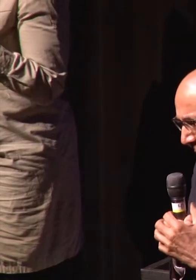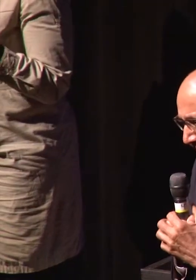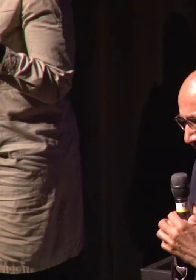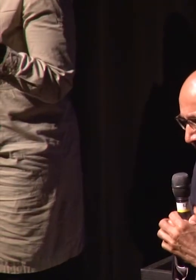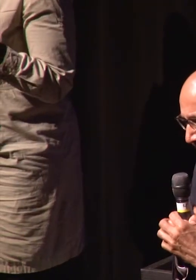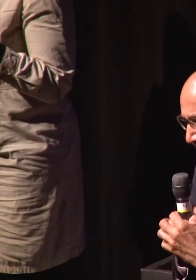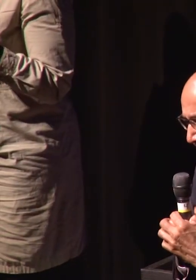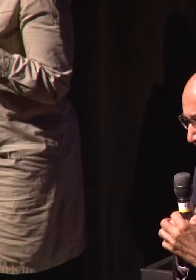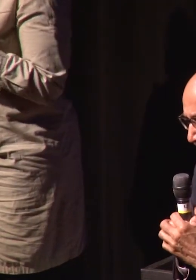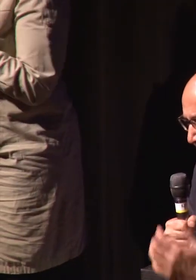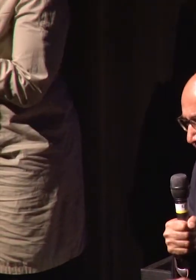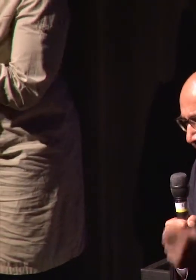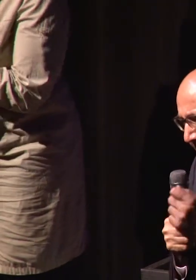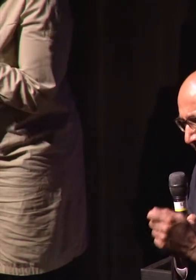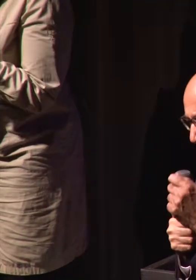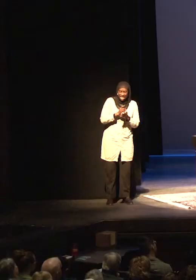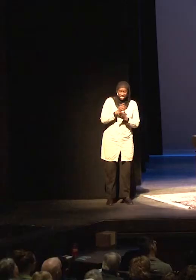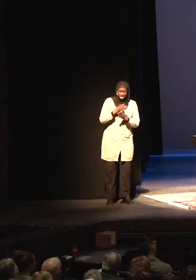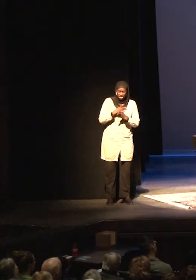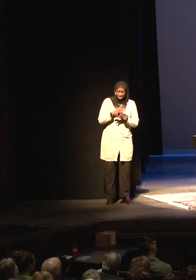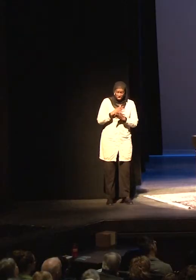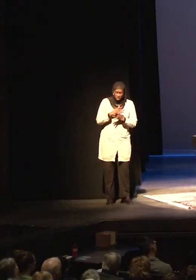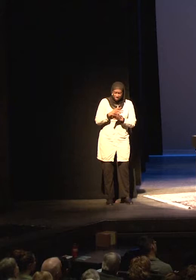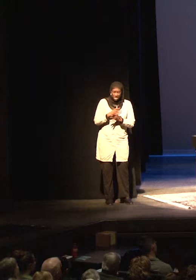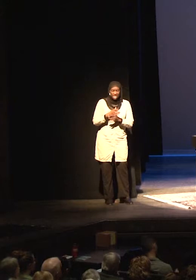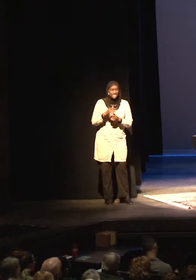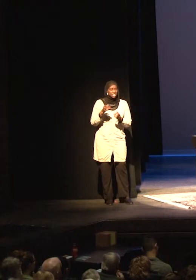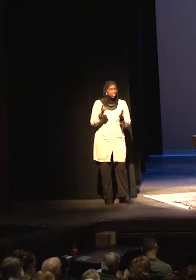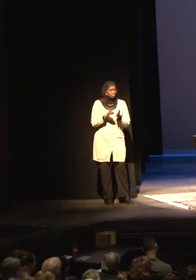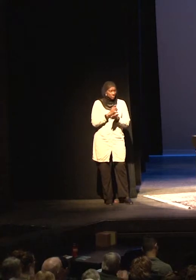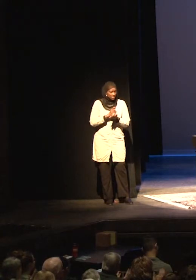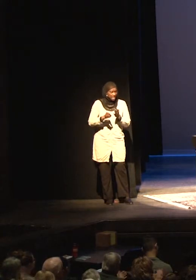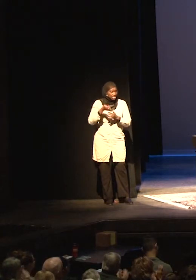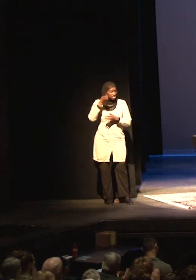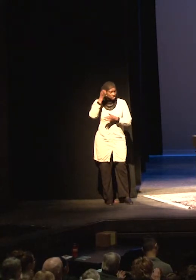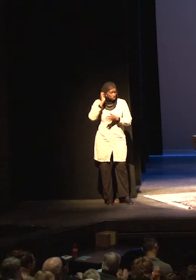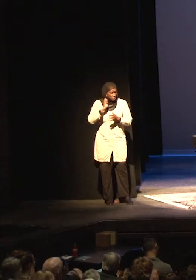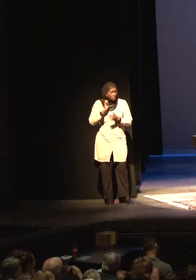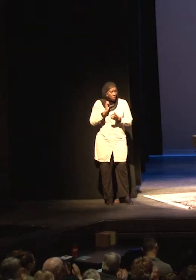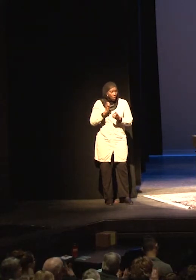and sisters. We will not let that happen ever again.